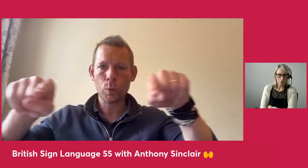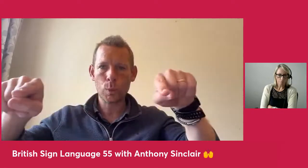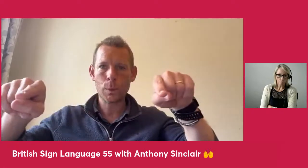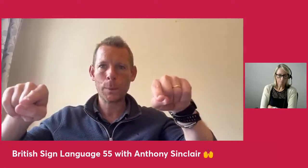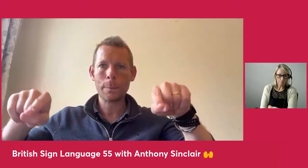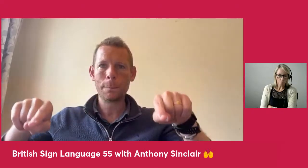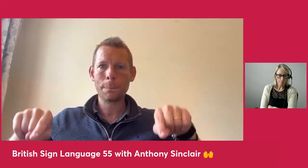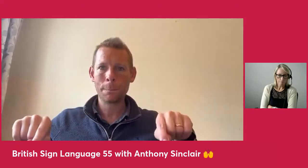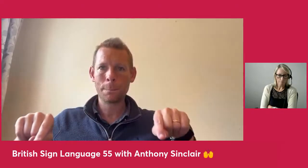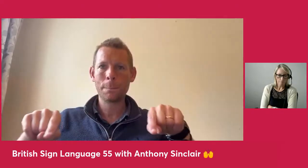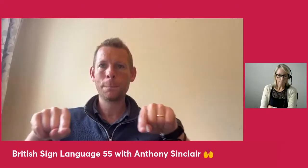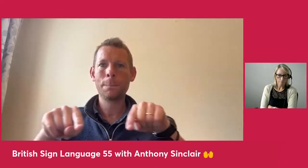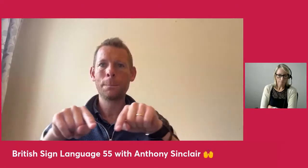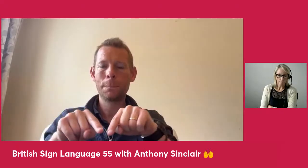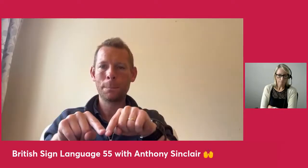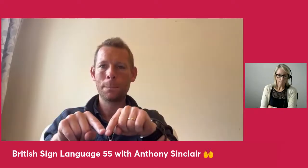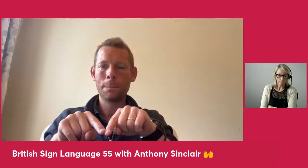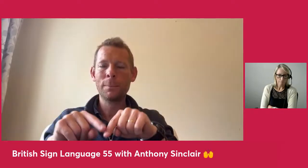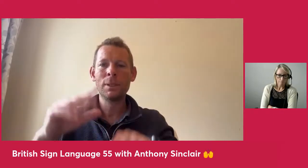living room,